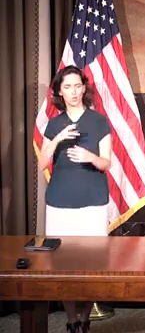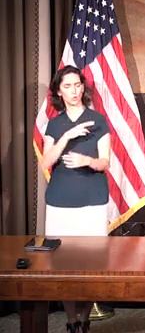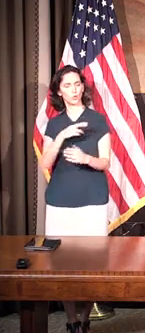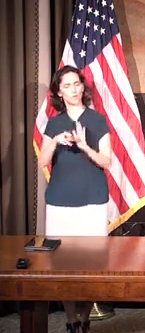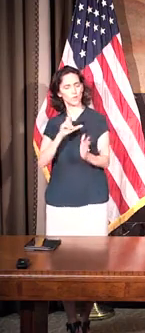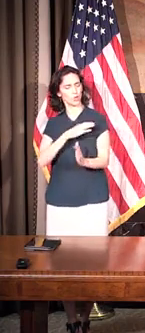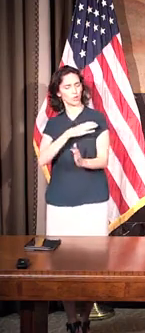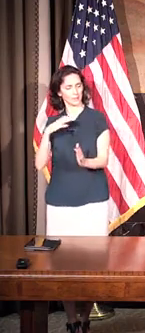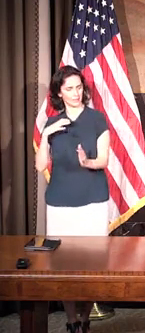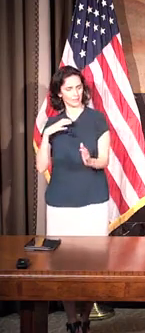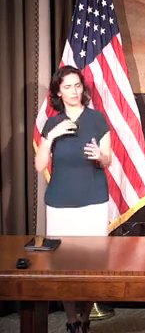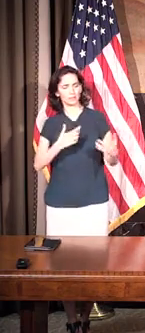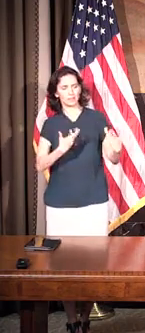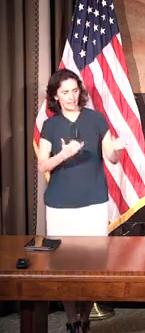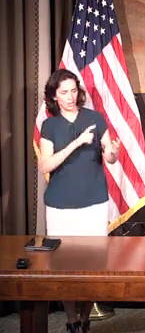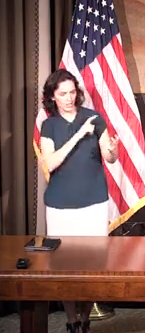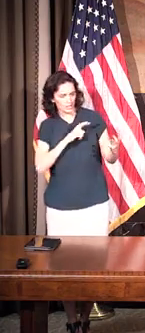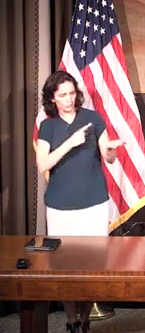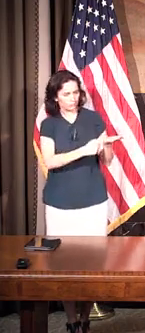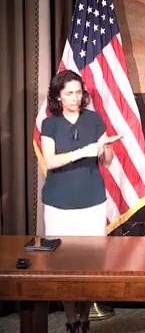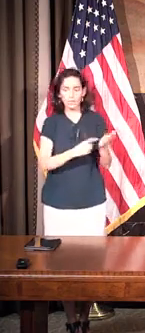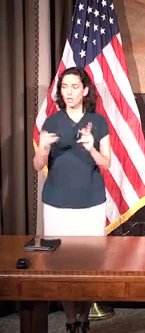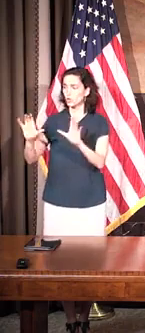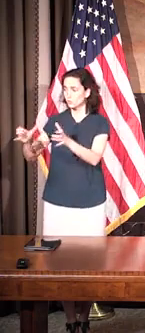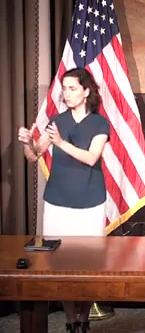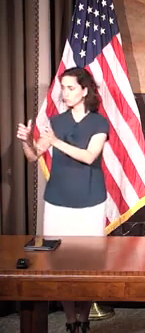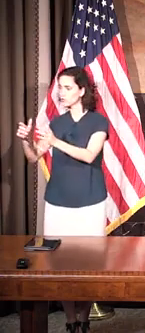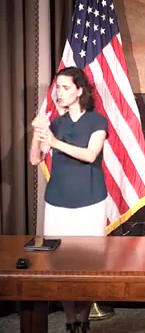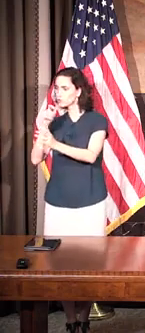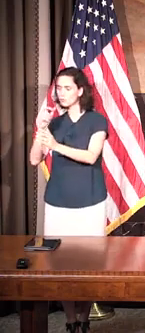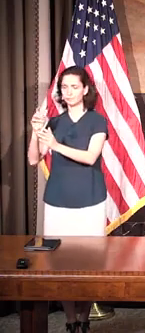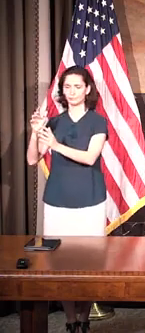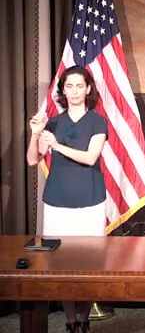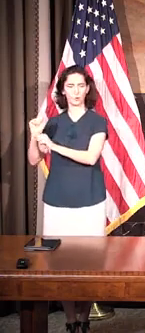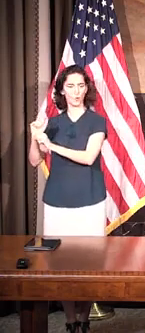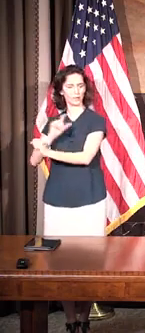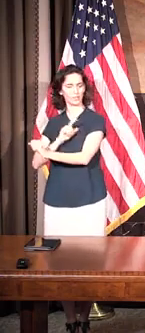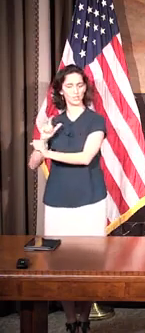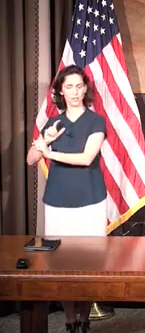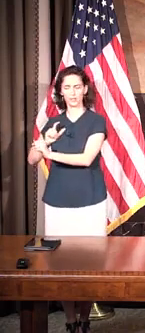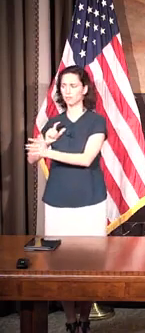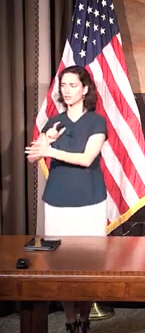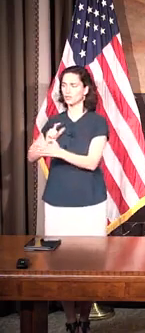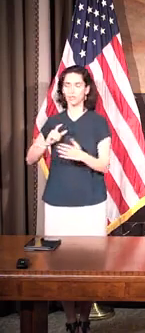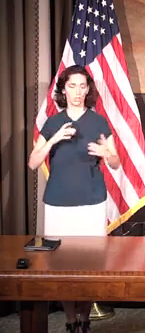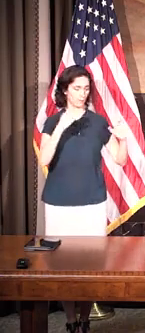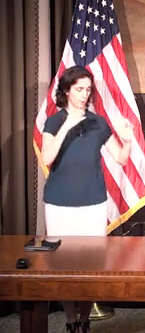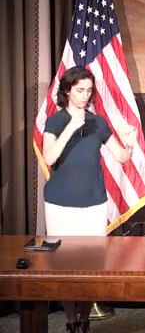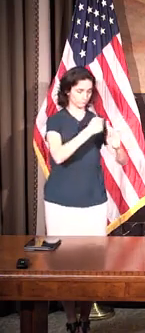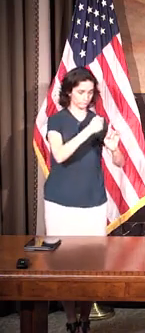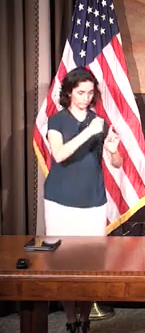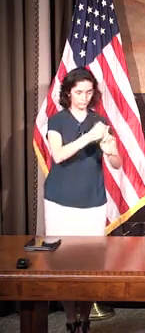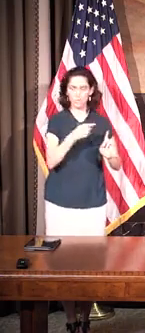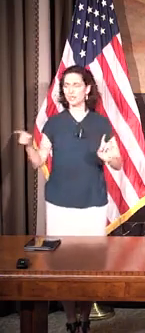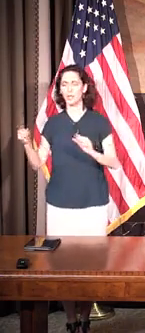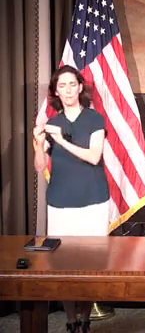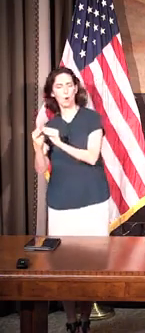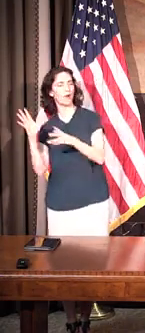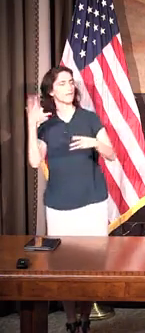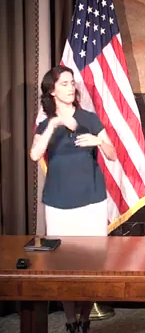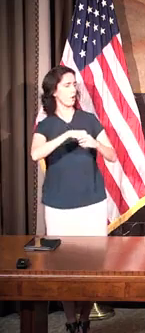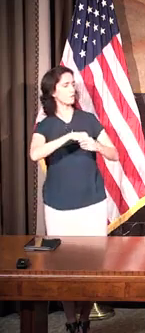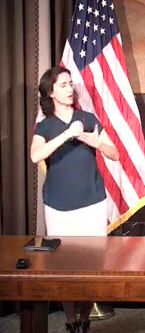input when you declare an emergency, up and including terminating this current pandemic emergency. Yeah, well, first